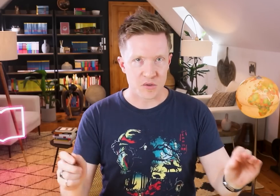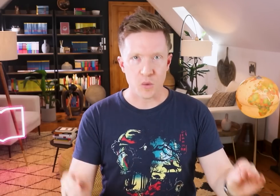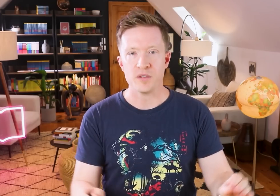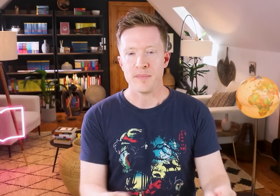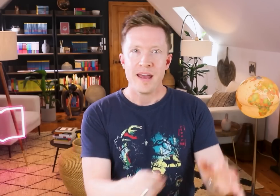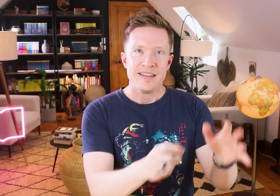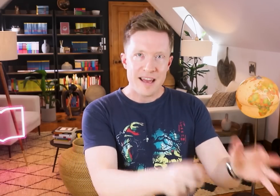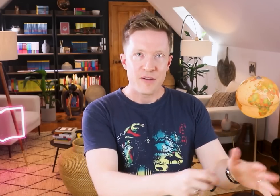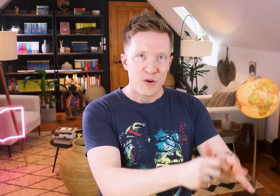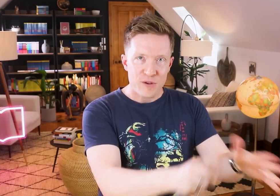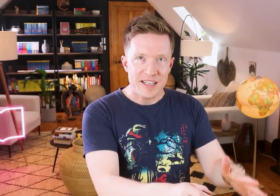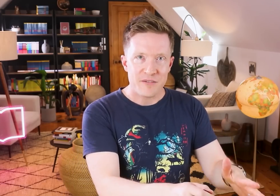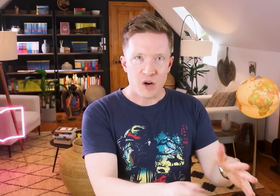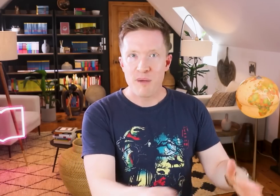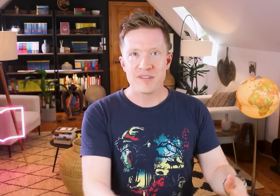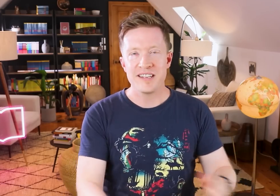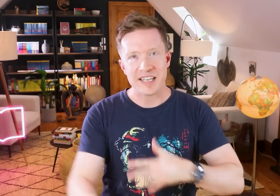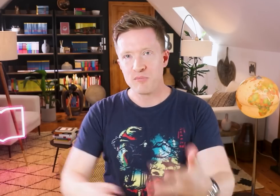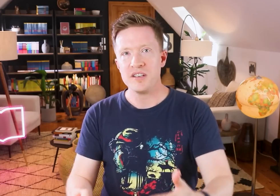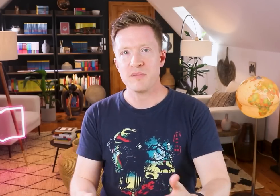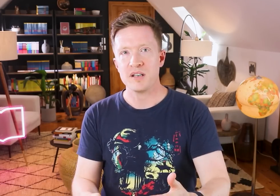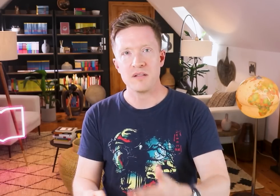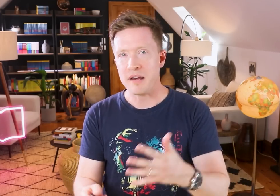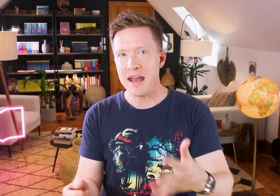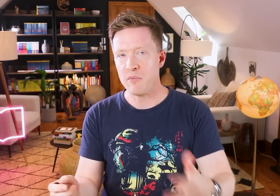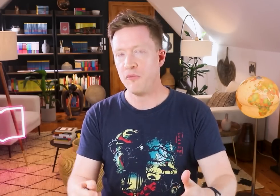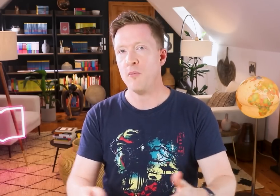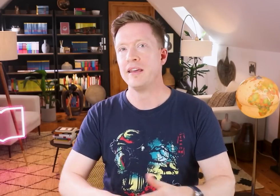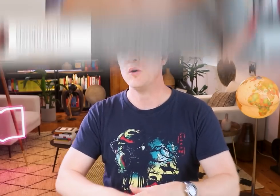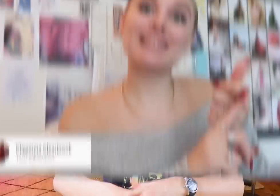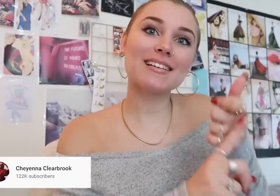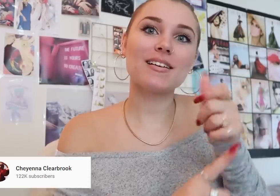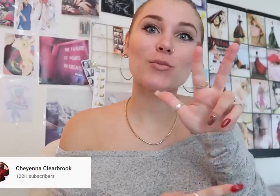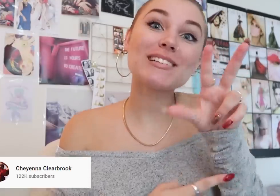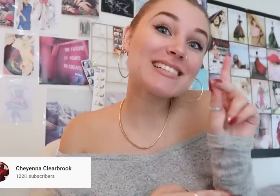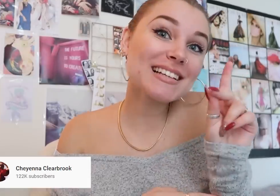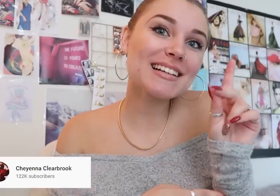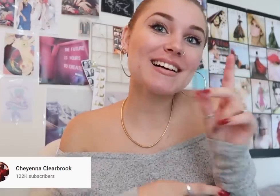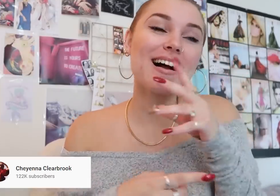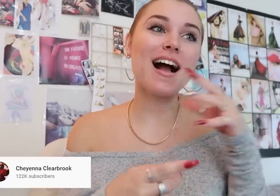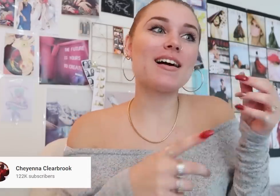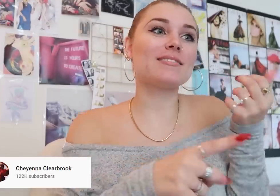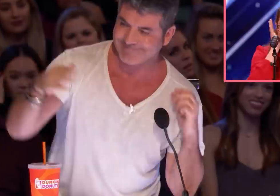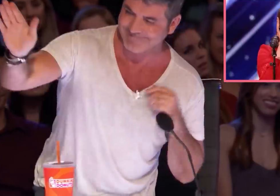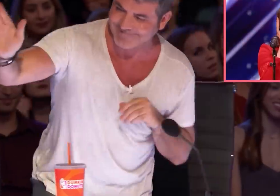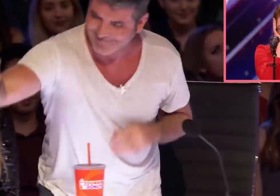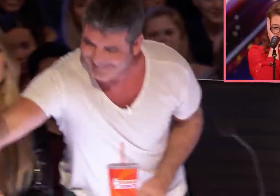just awesome. Deaf creatives are representing and expressing themselves like never before, making awesome YouTube content, making history in Hollywood,